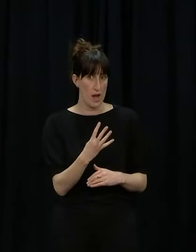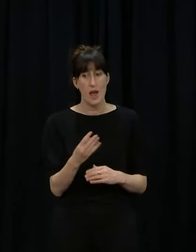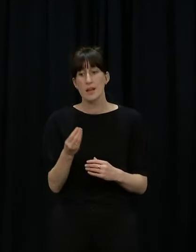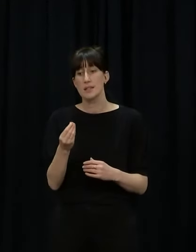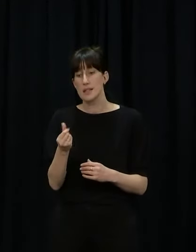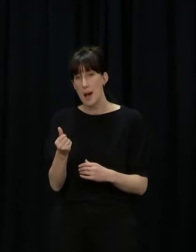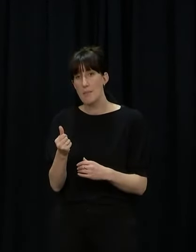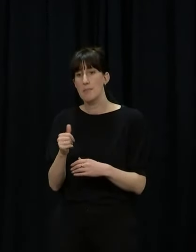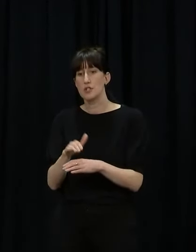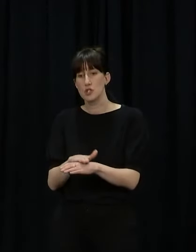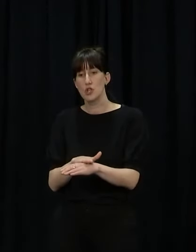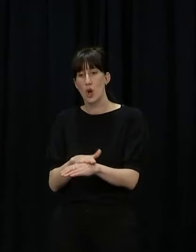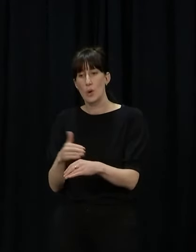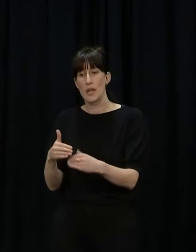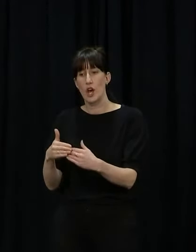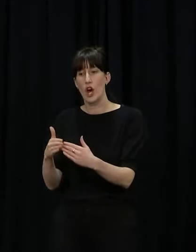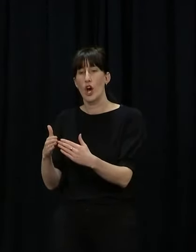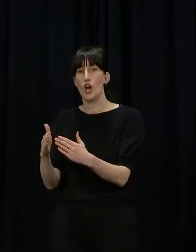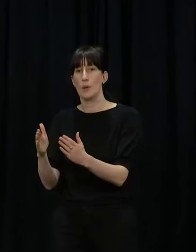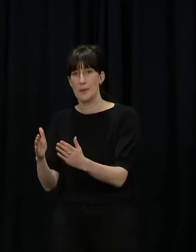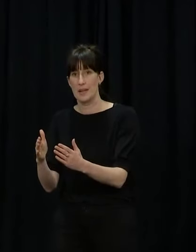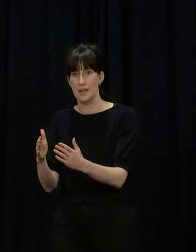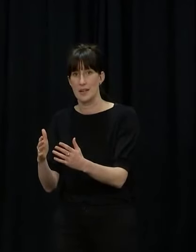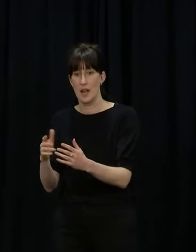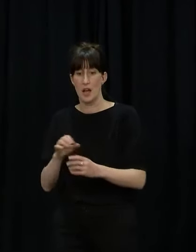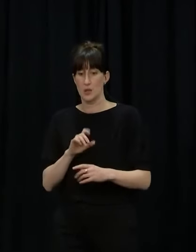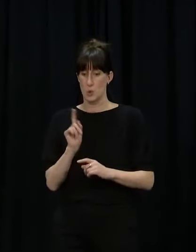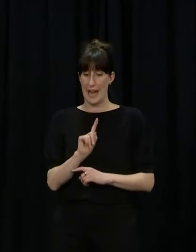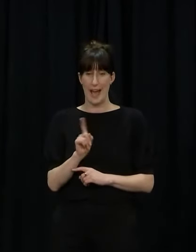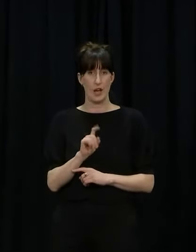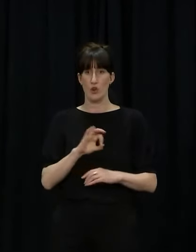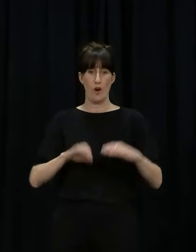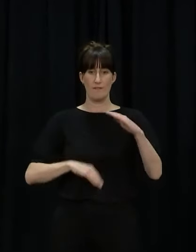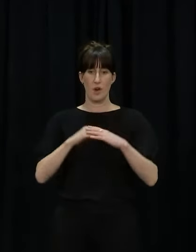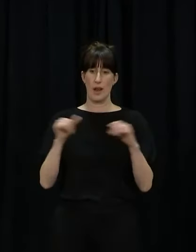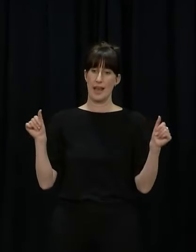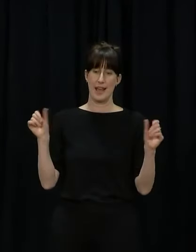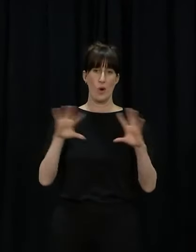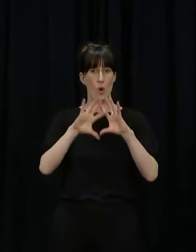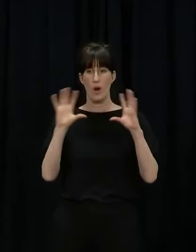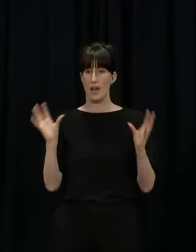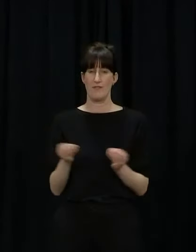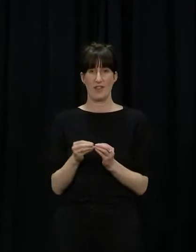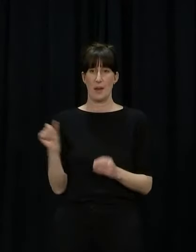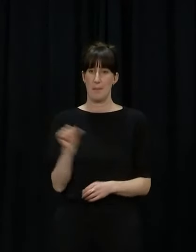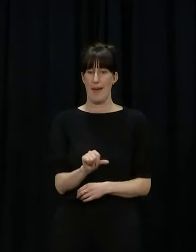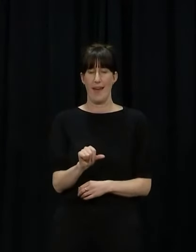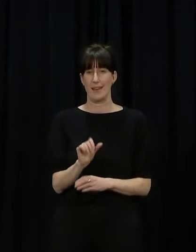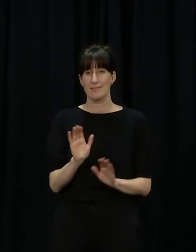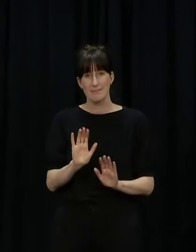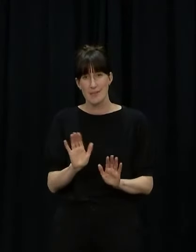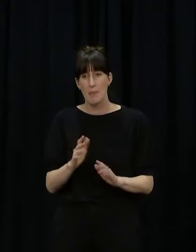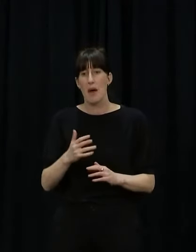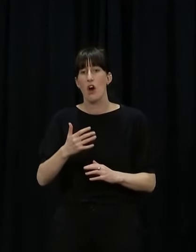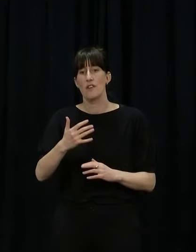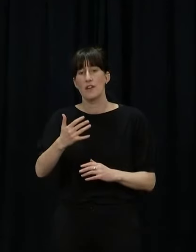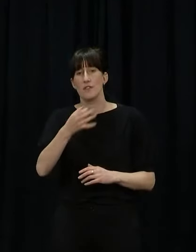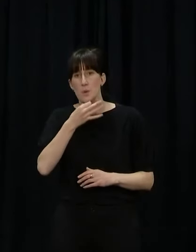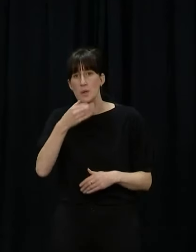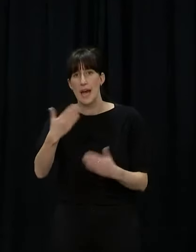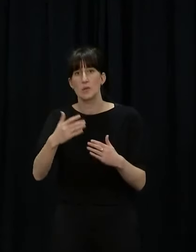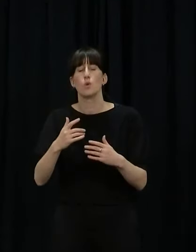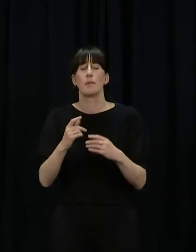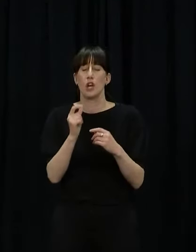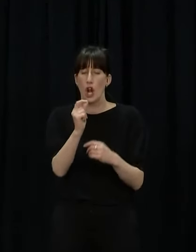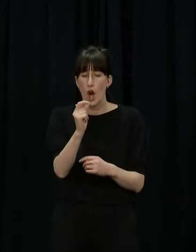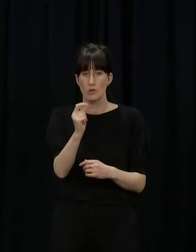over time, so won't be quite up to full capacity today, but we do expect to get closer to full capacity over the coming days. What is